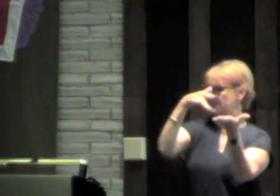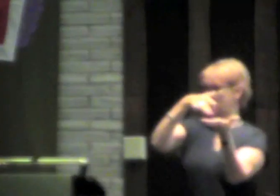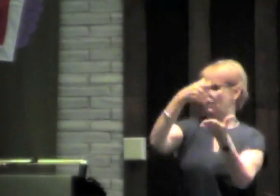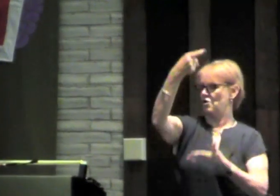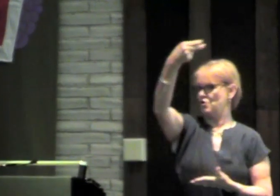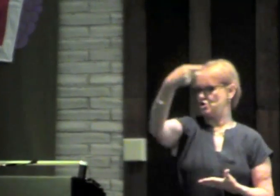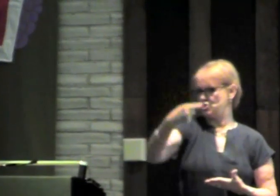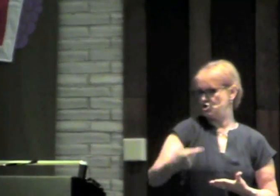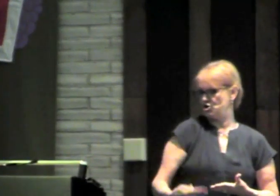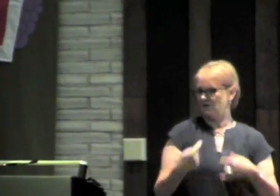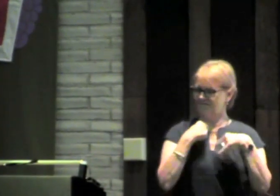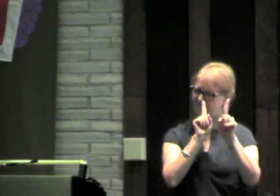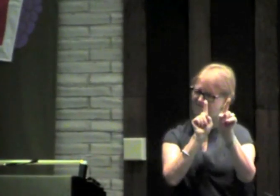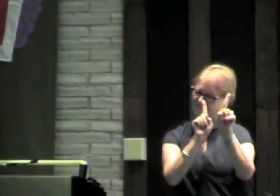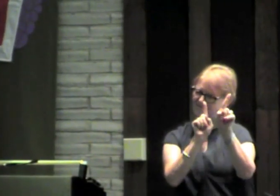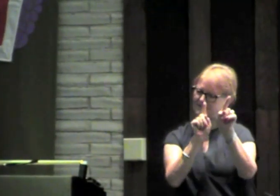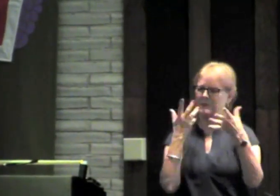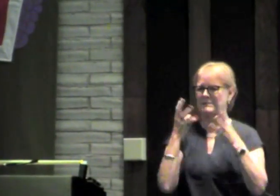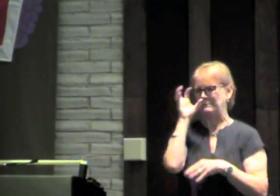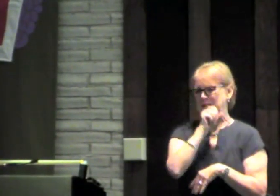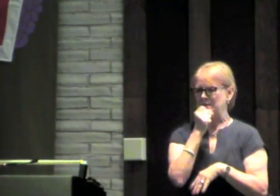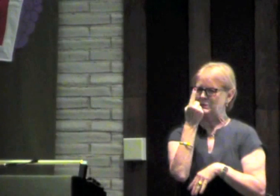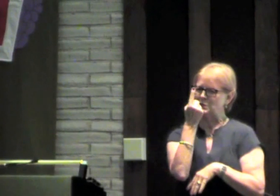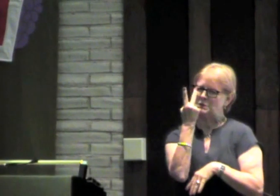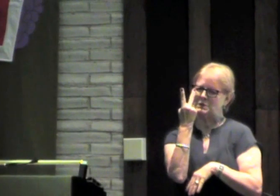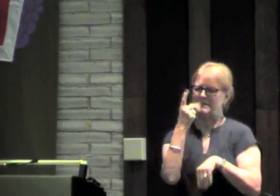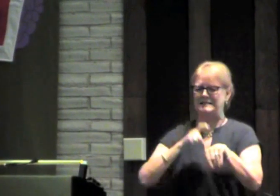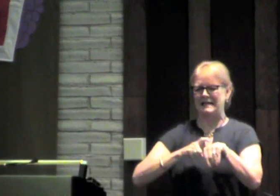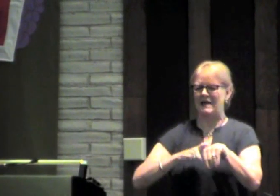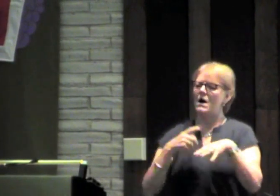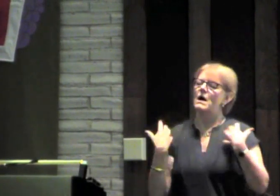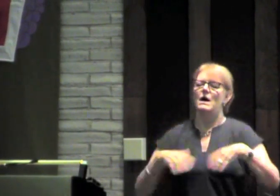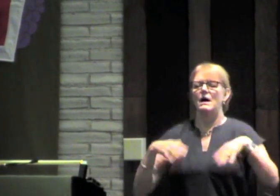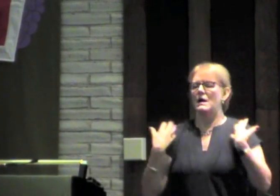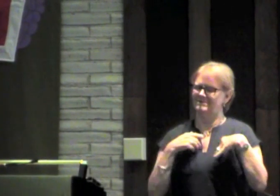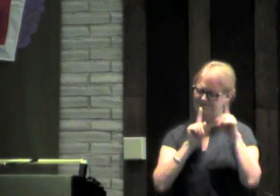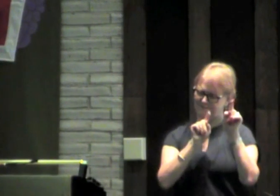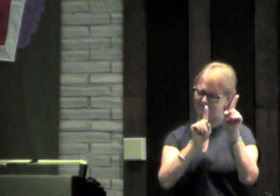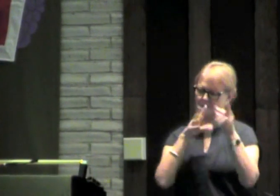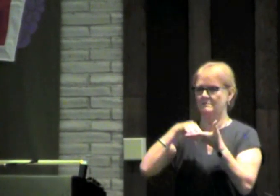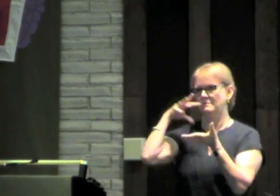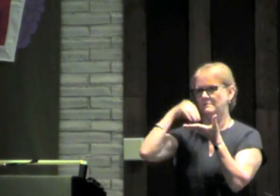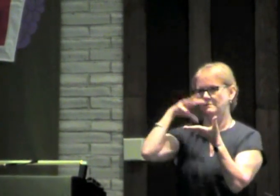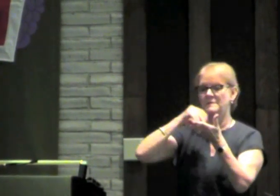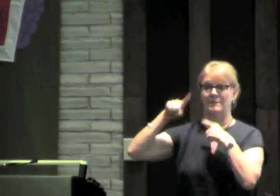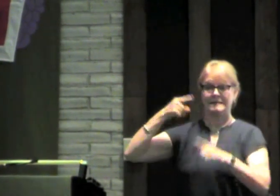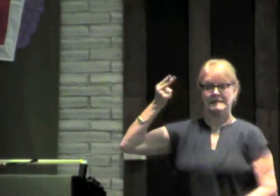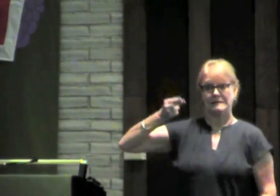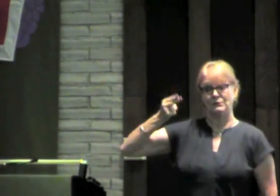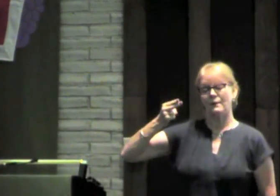And we have also established a Thursday night Bible study that I go to faithfully. I miss it once in a while, but I love to go and